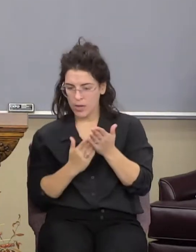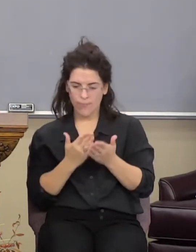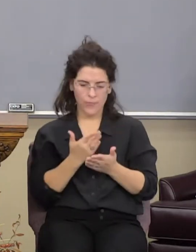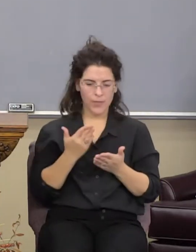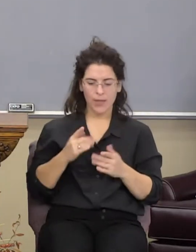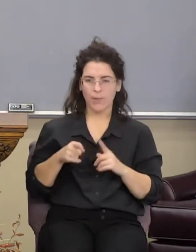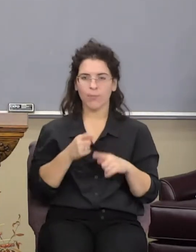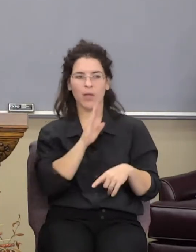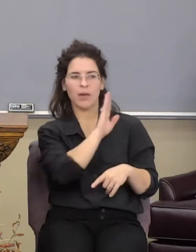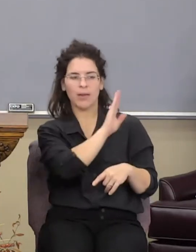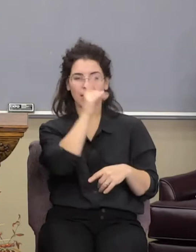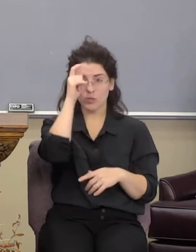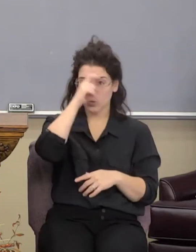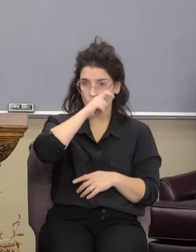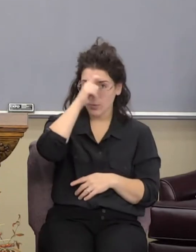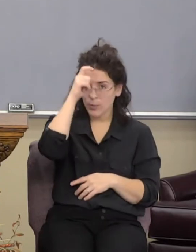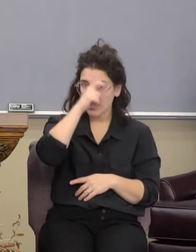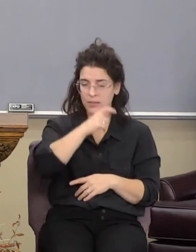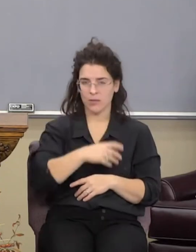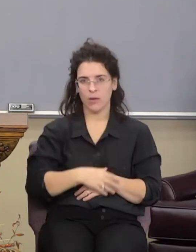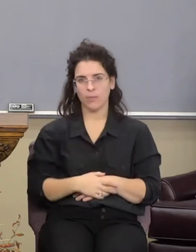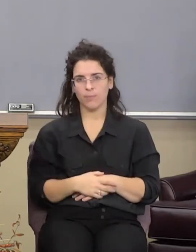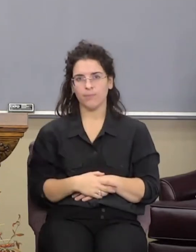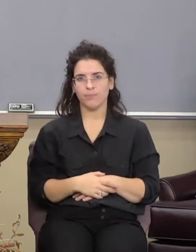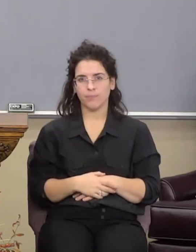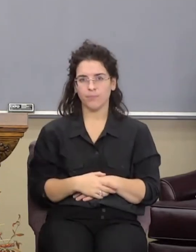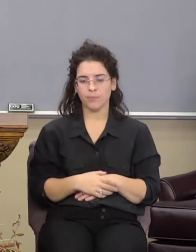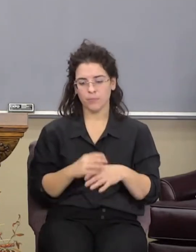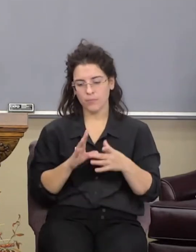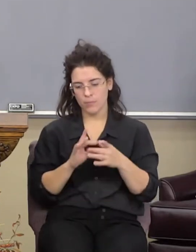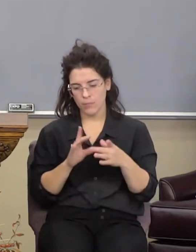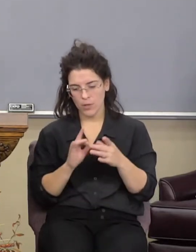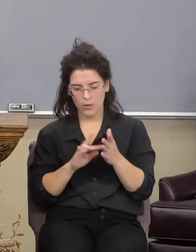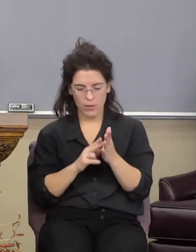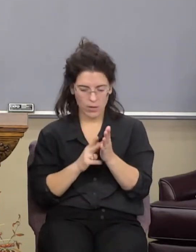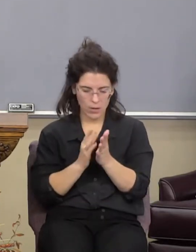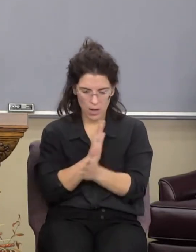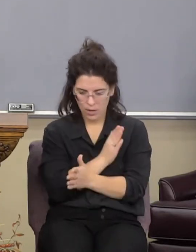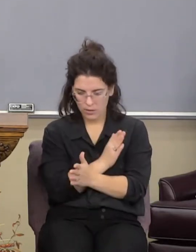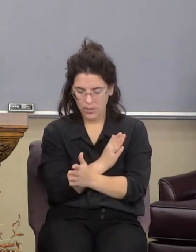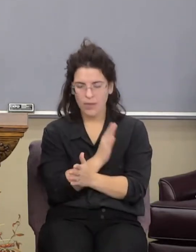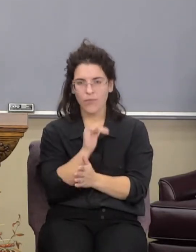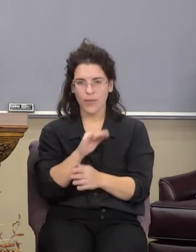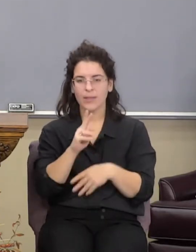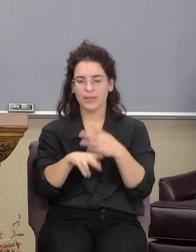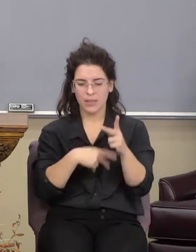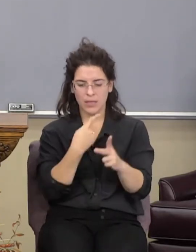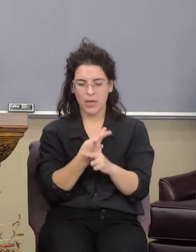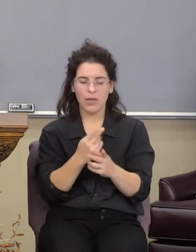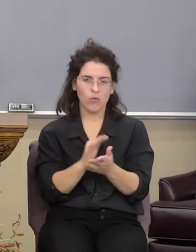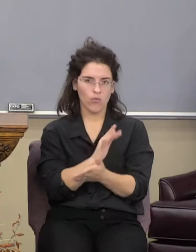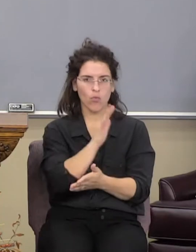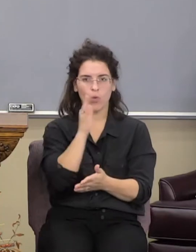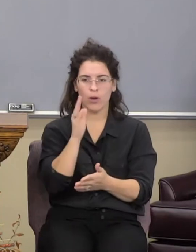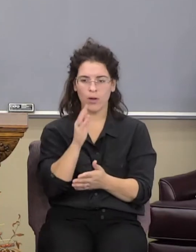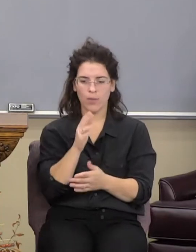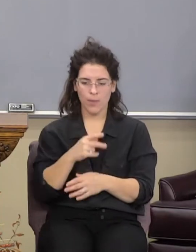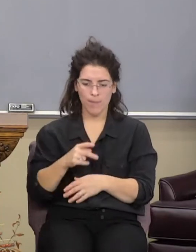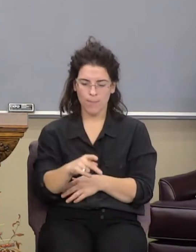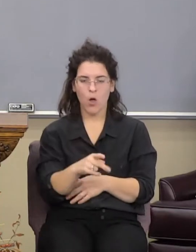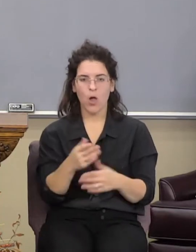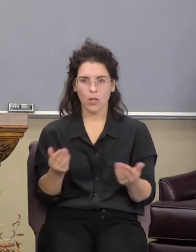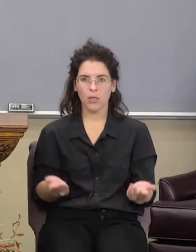about his wisdom. By the way, in the context, that's the type of glory that the Apostle Paul